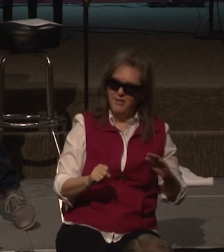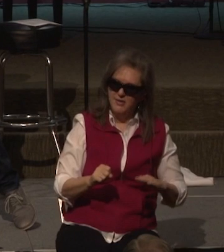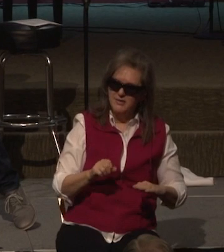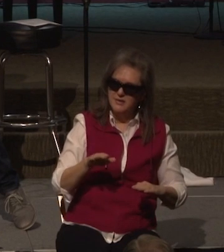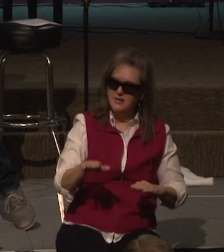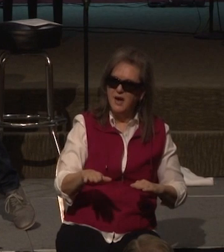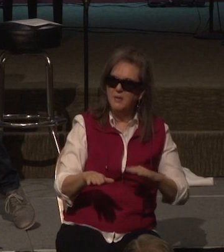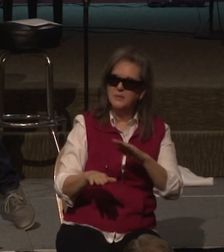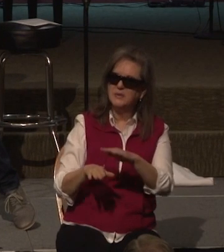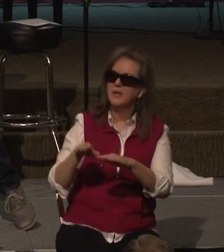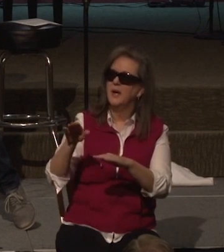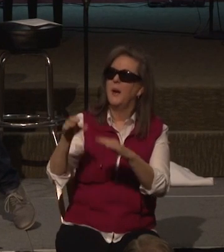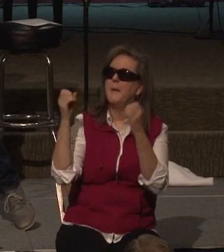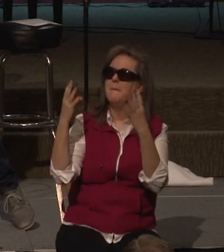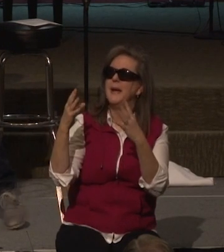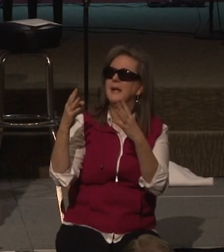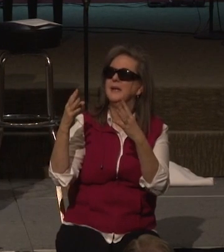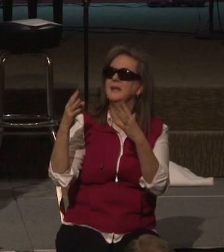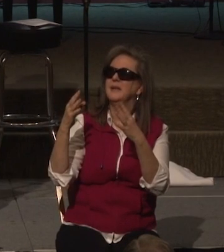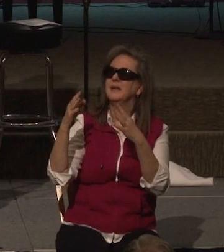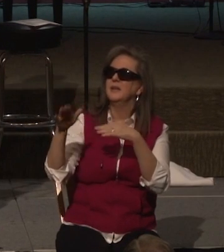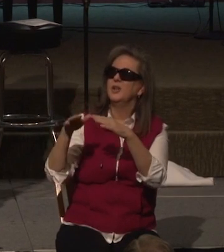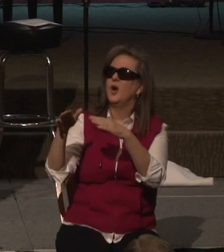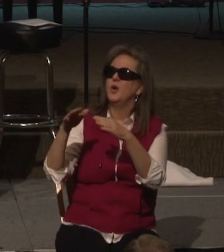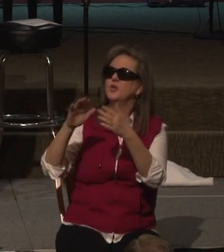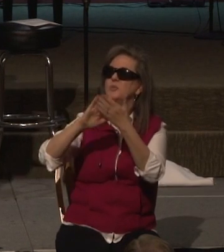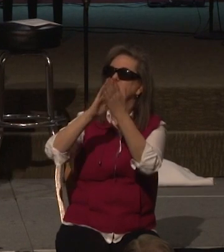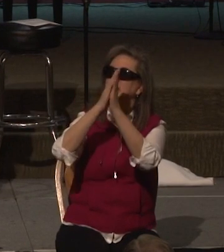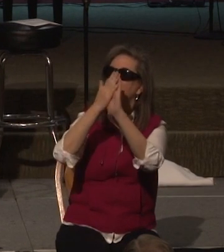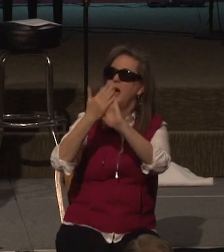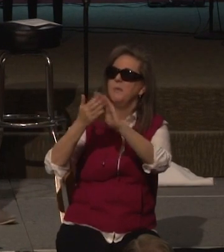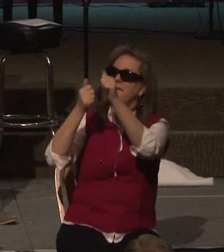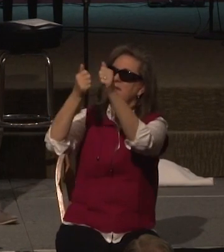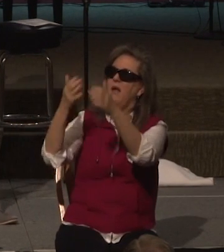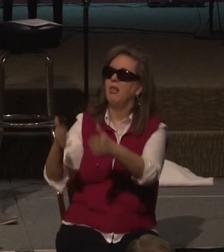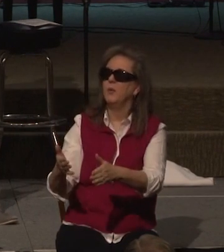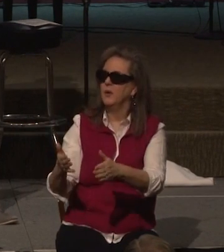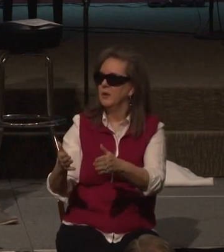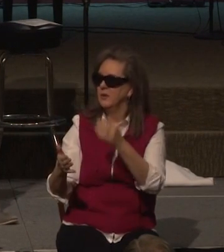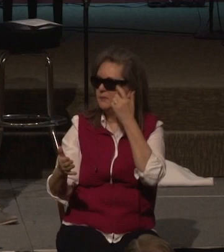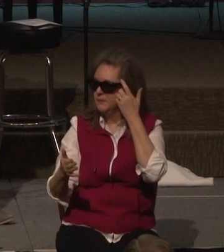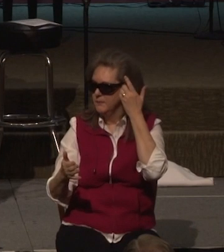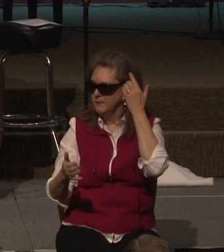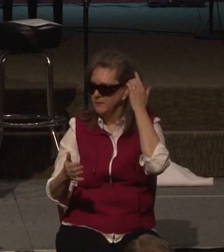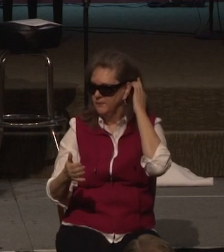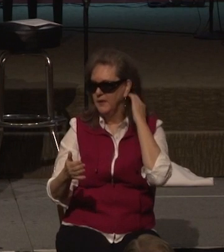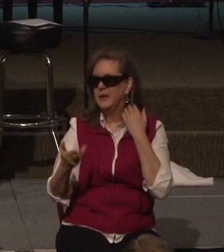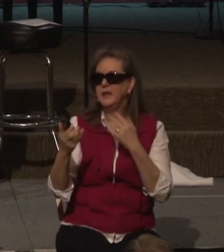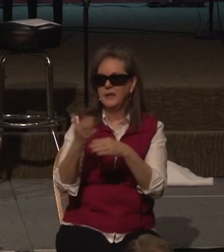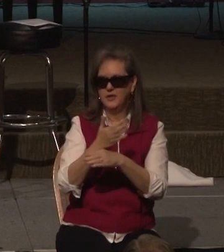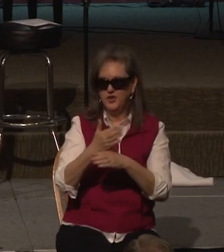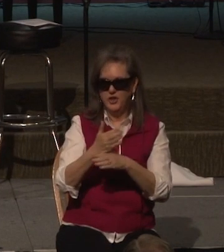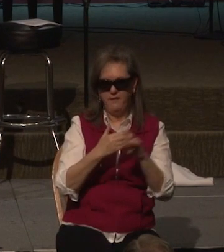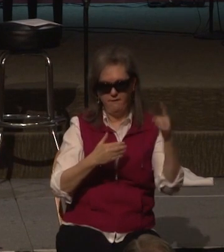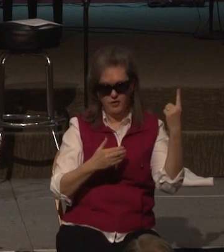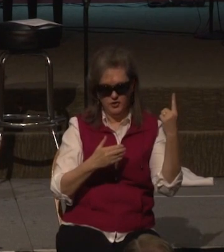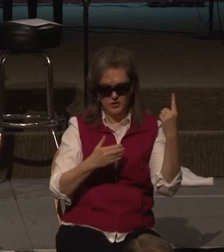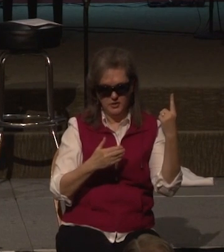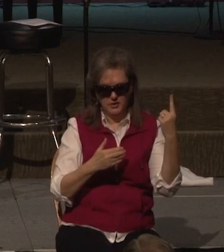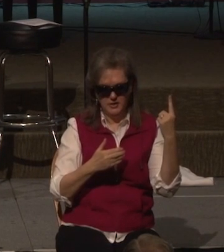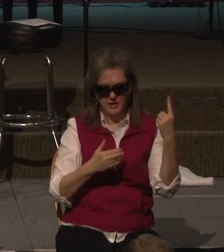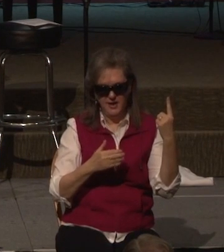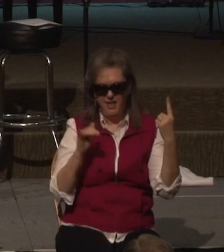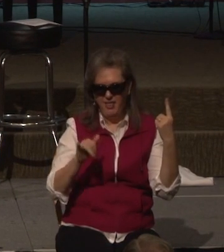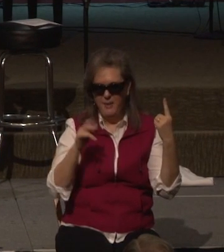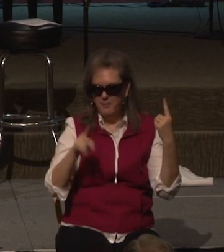take when to convert to Christianity, to become a follower of Jesus Christ. He shares the first one is